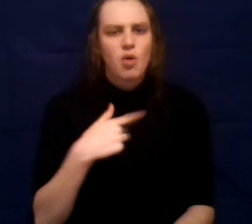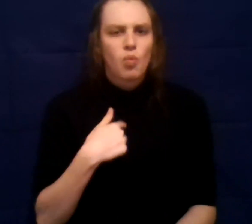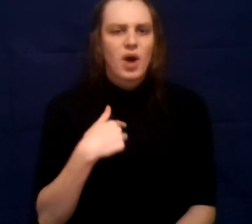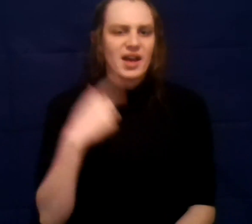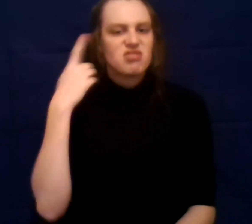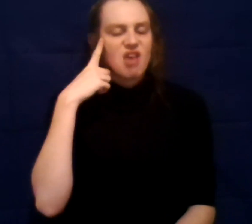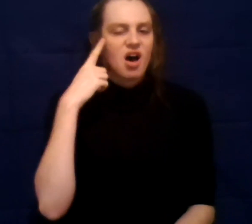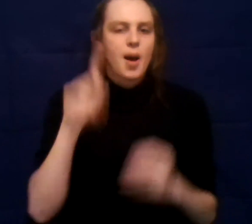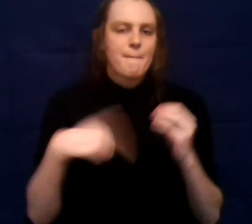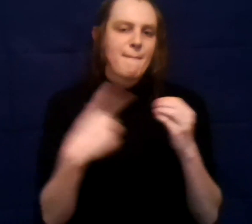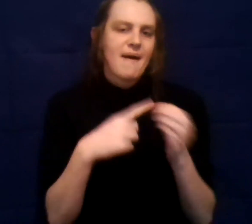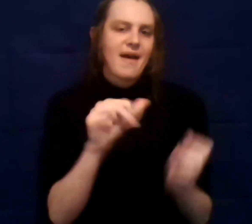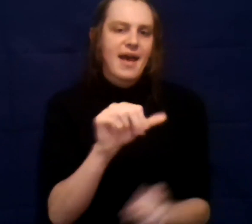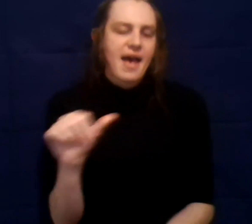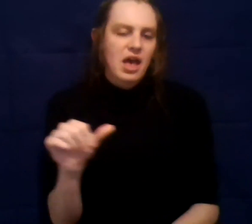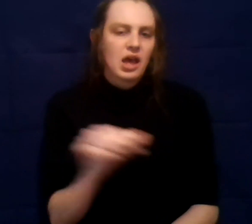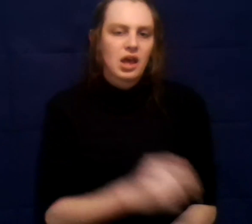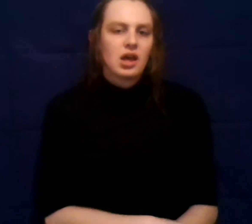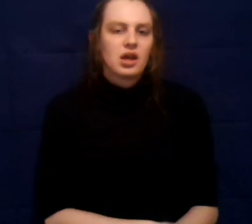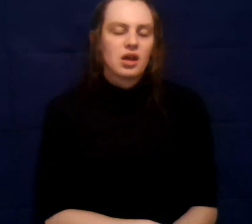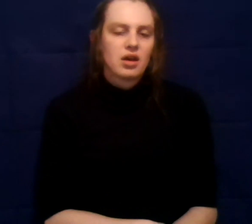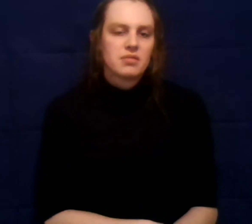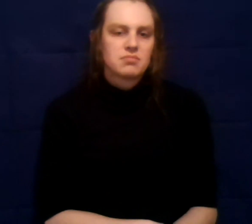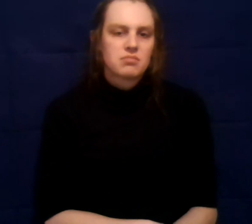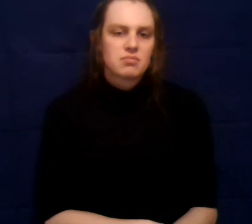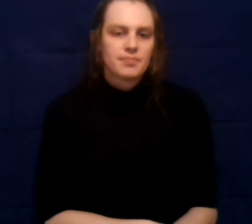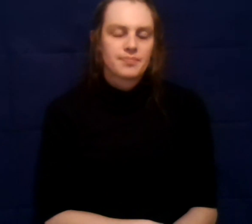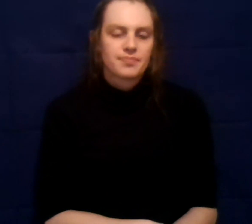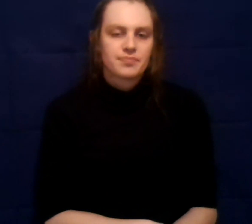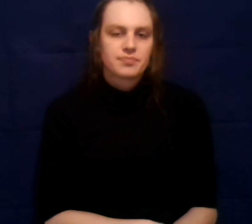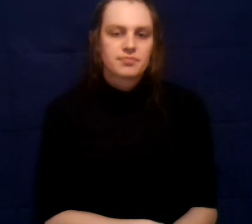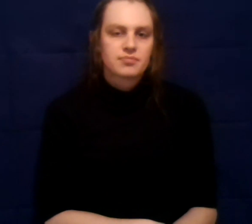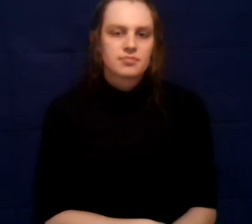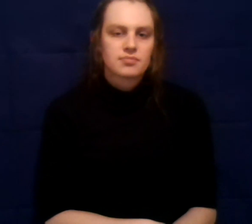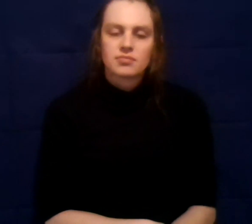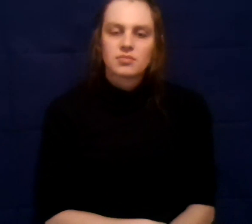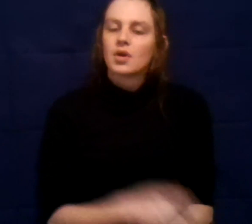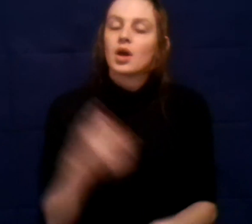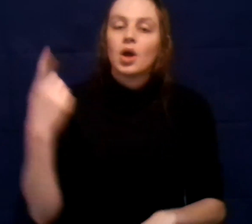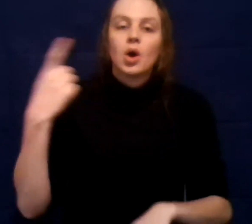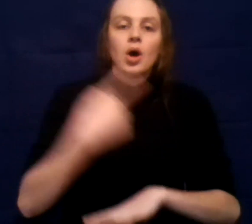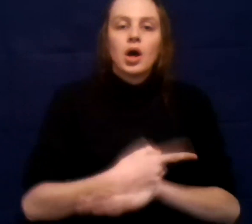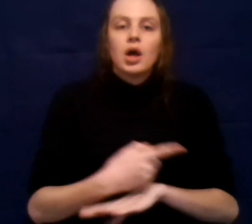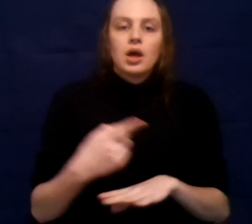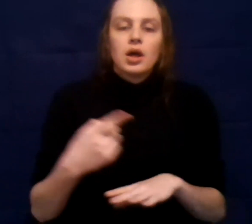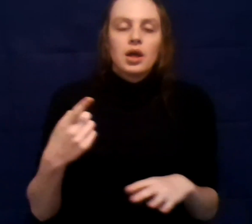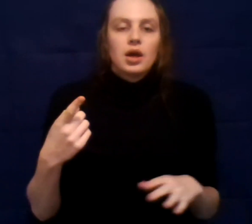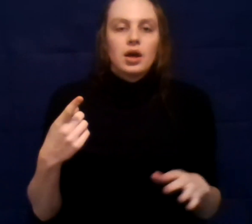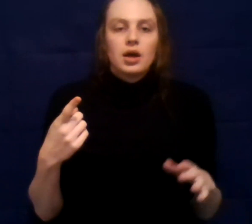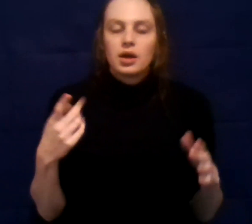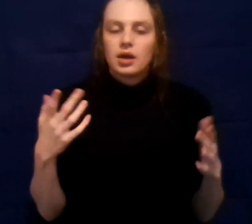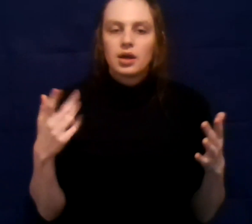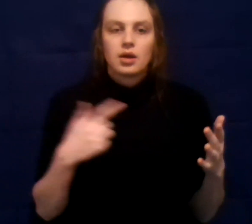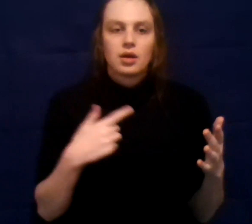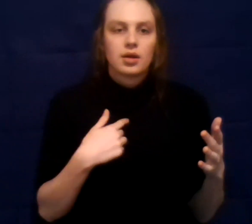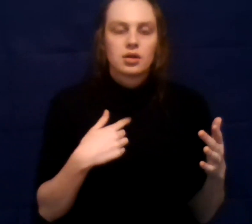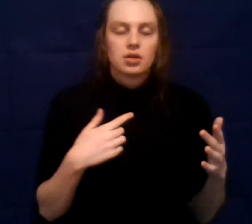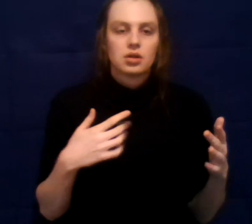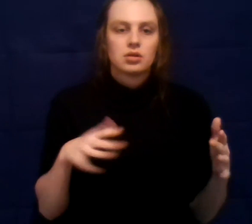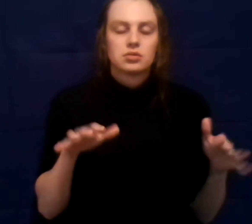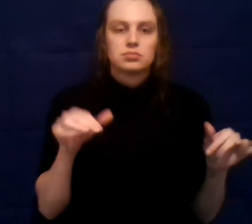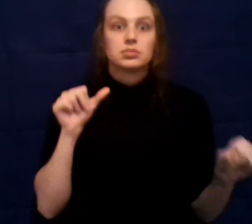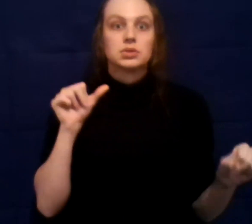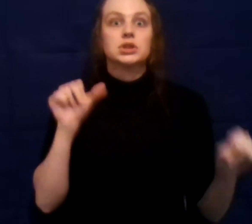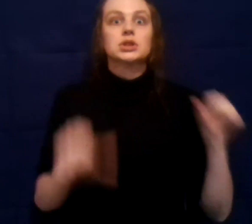um and just one day, just things kind of hit me all at once. And not having